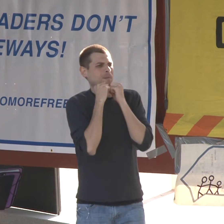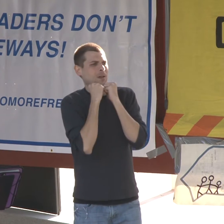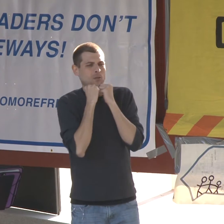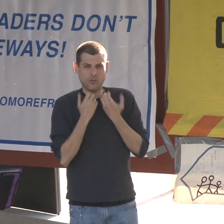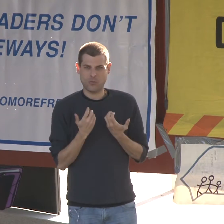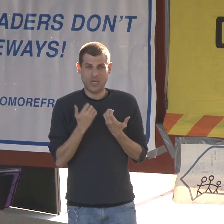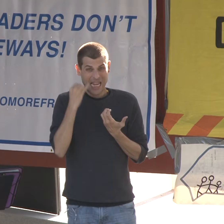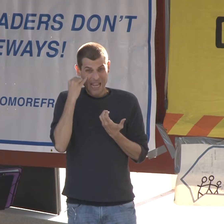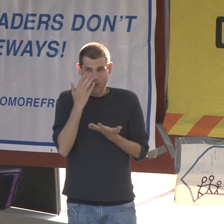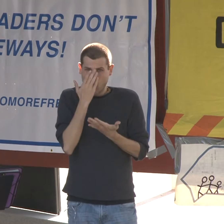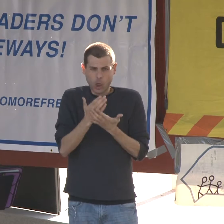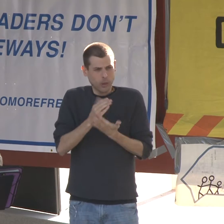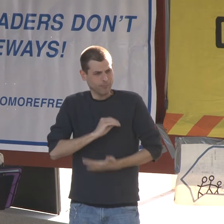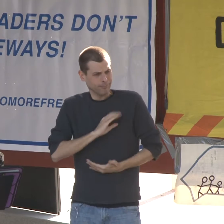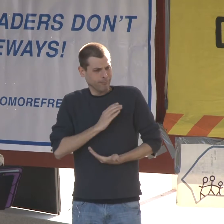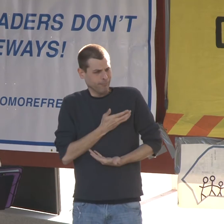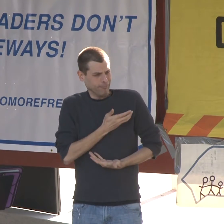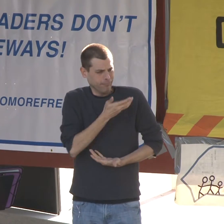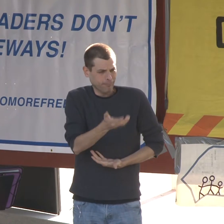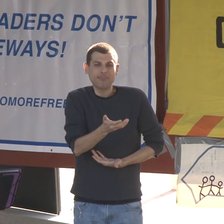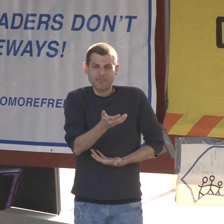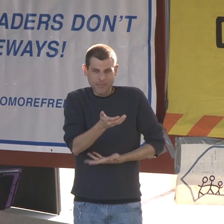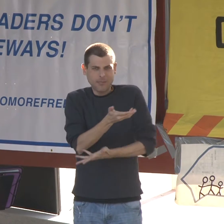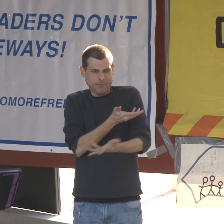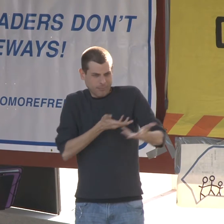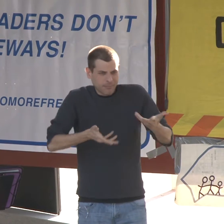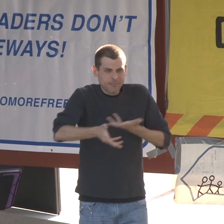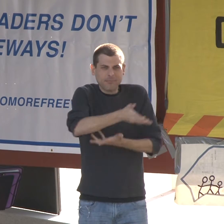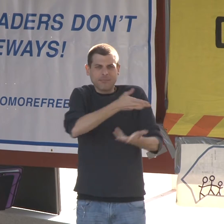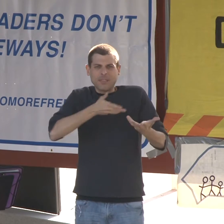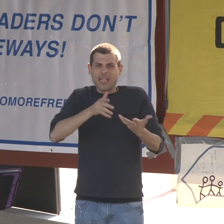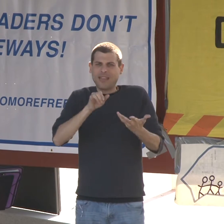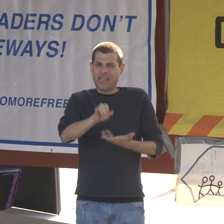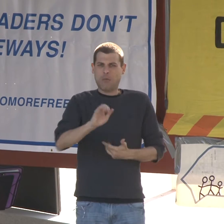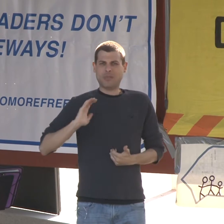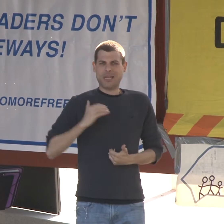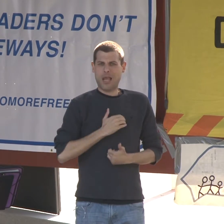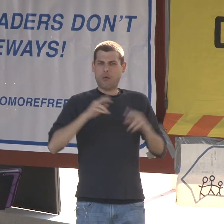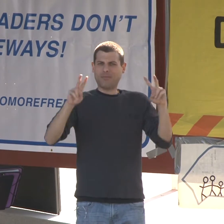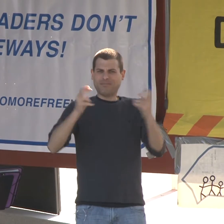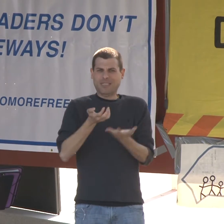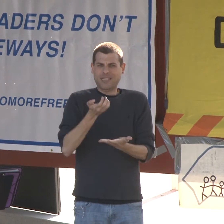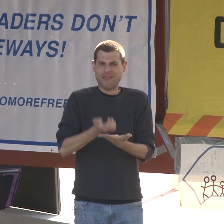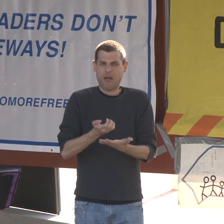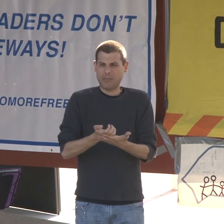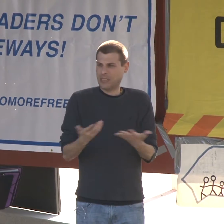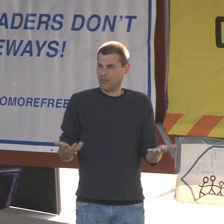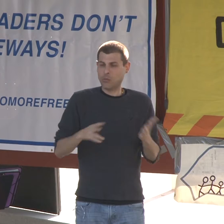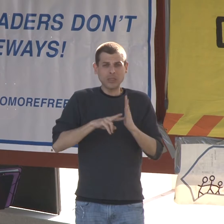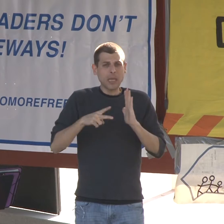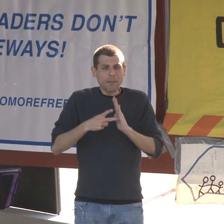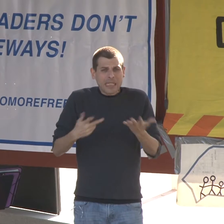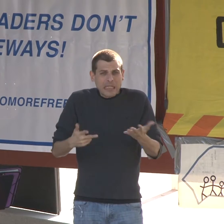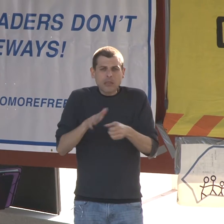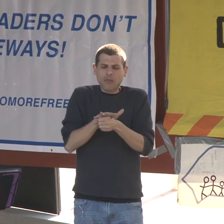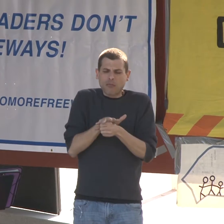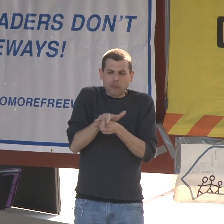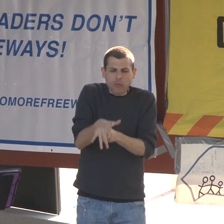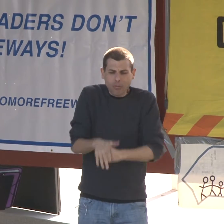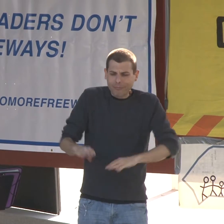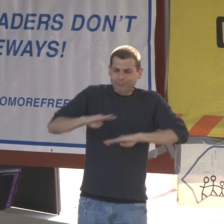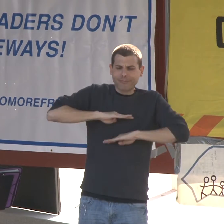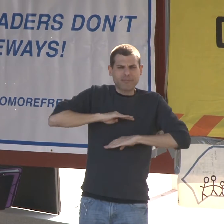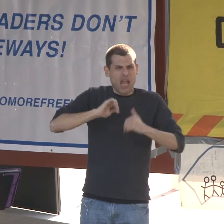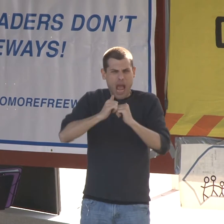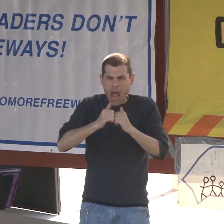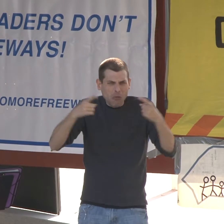in a way in good faith. And this gift economy was a recognition that abundance comes from a mutualistic relationship